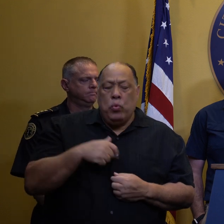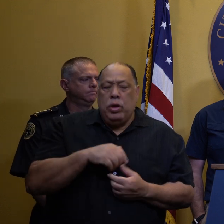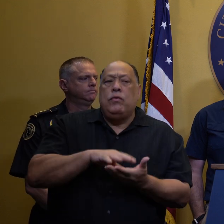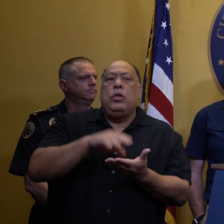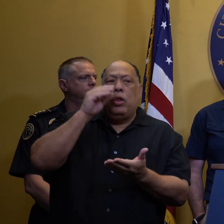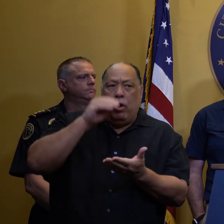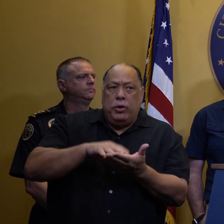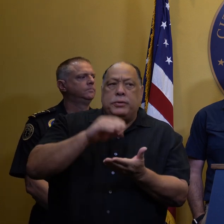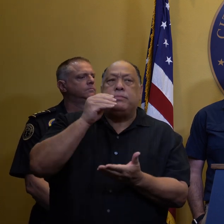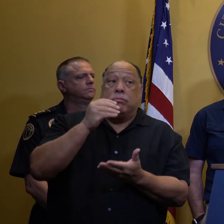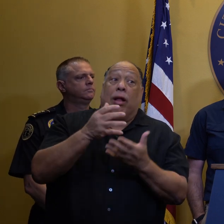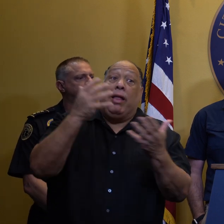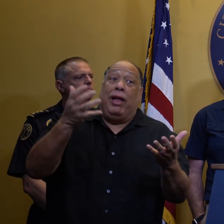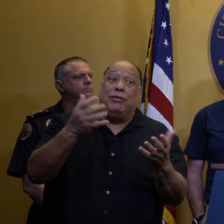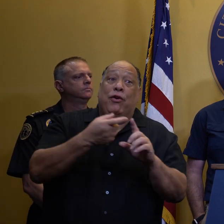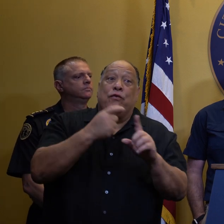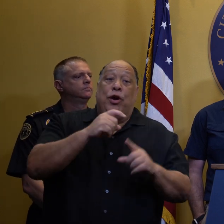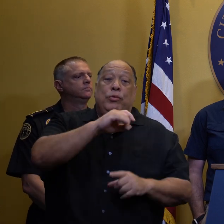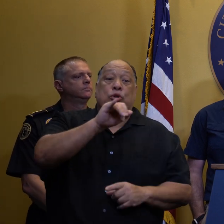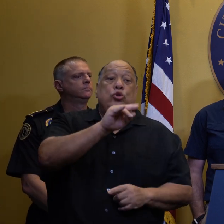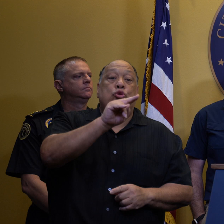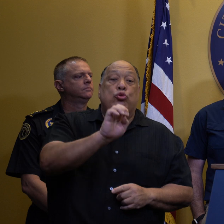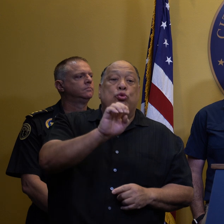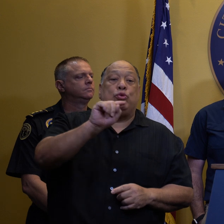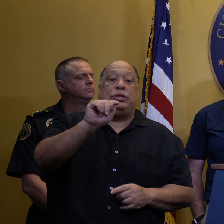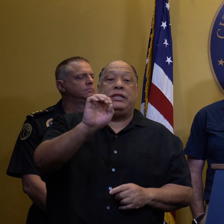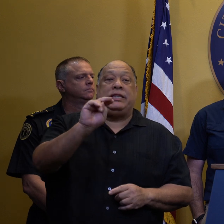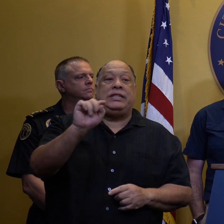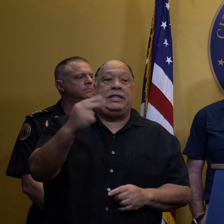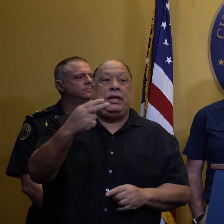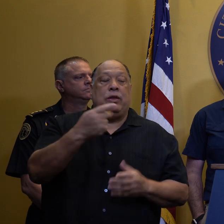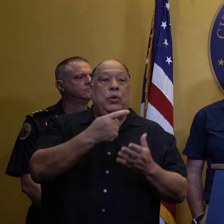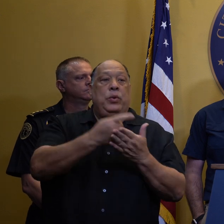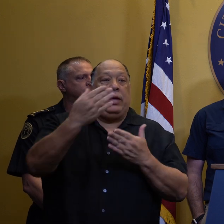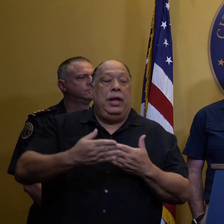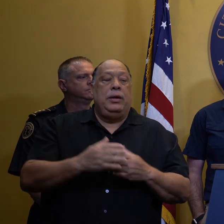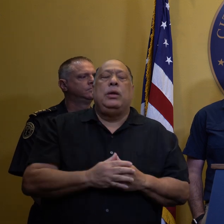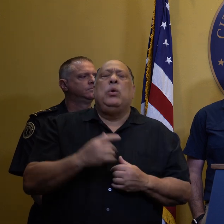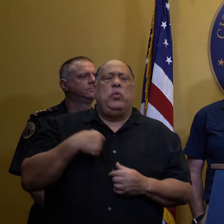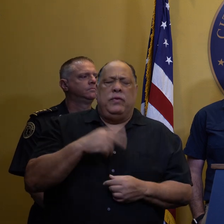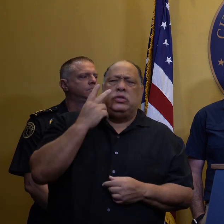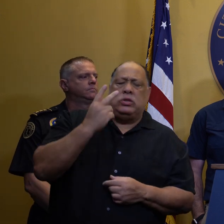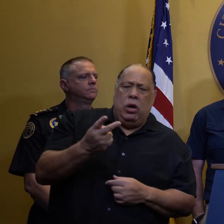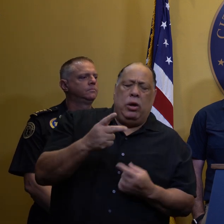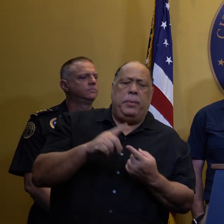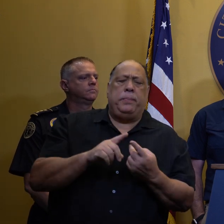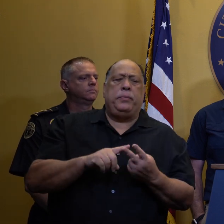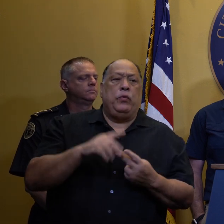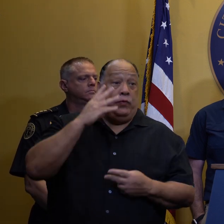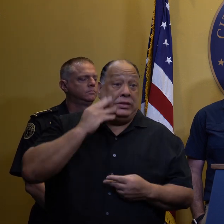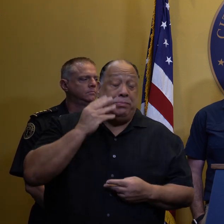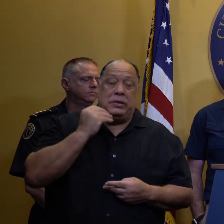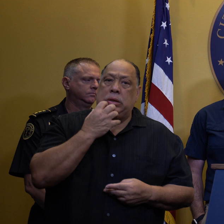learned, a lot, even from the Juneteenth weekend. We see and we saw that we experienced heat.